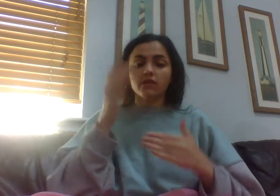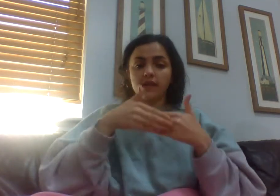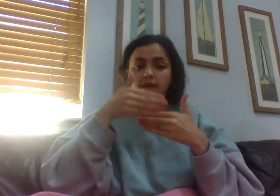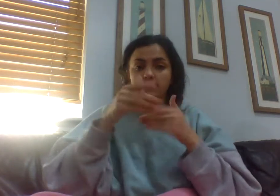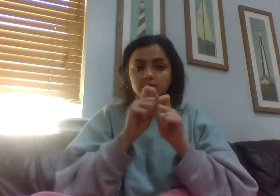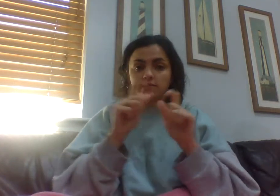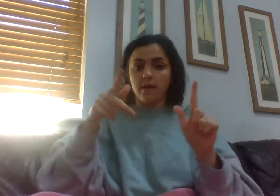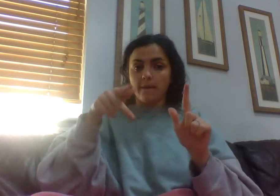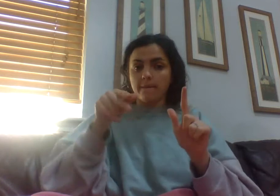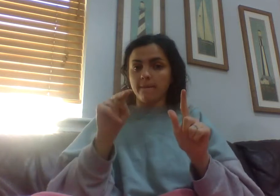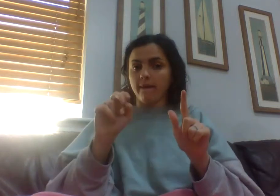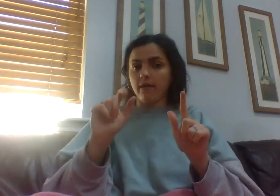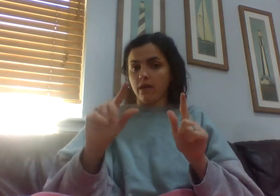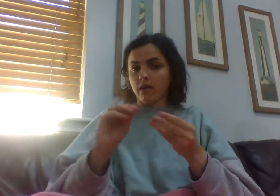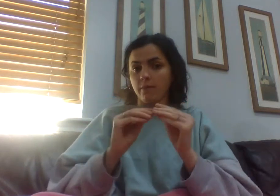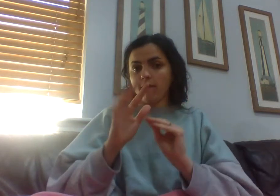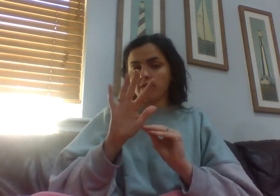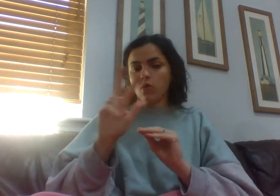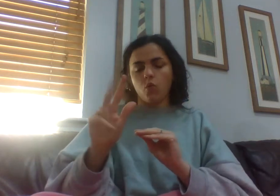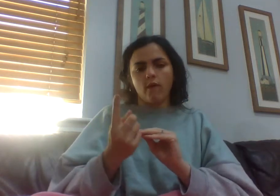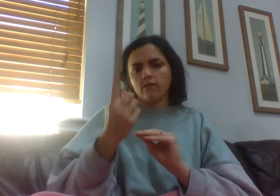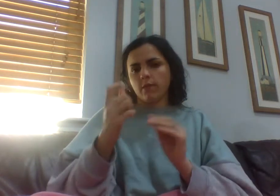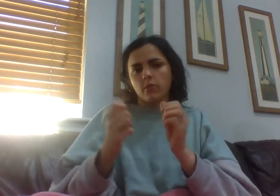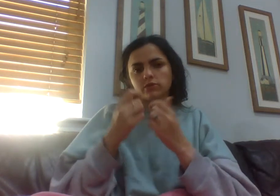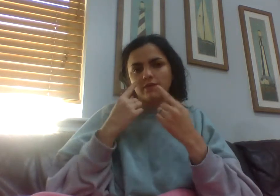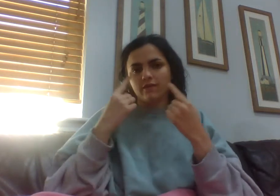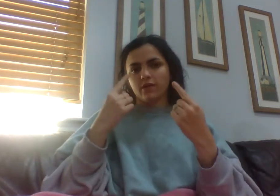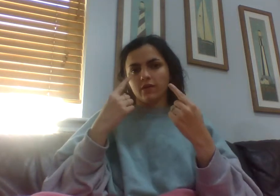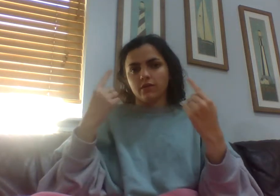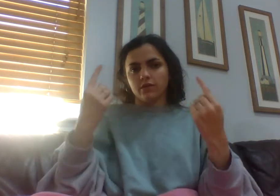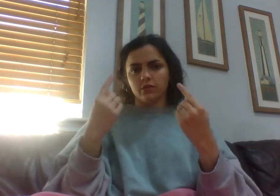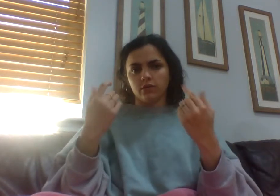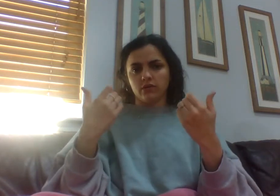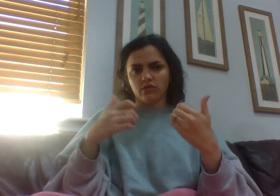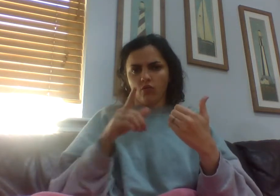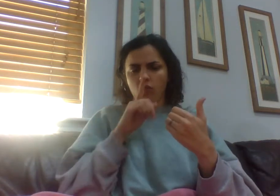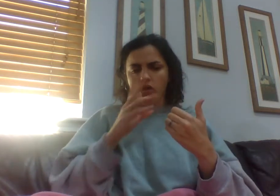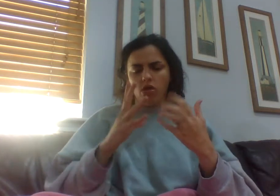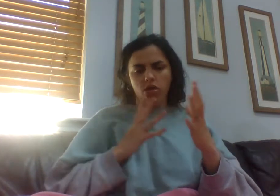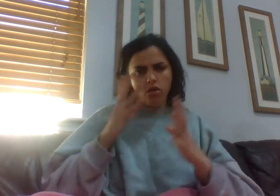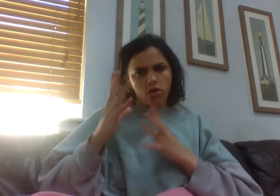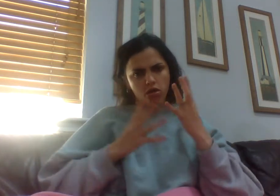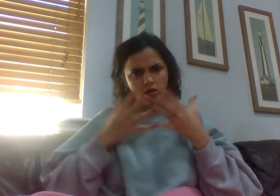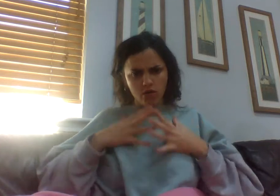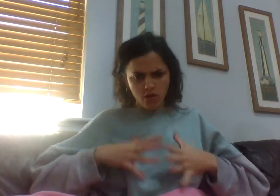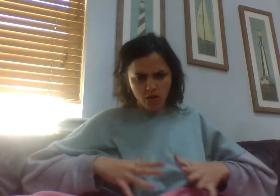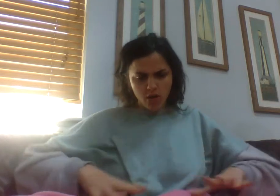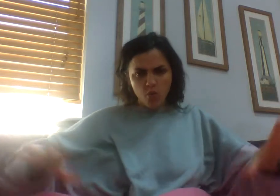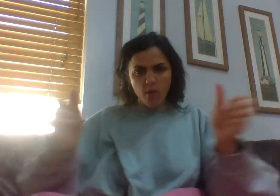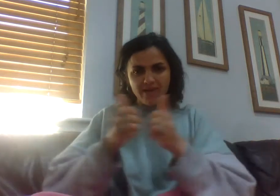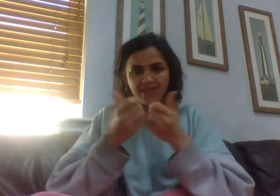most famous panels of the series, that incredibly opulent dress that woman is wearing with that big feather sticking out of her